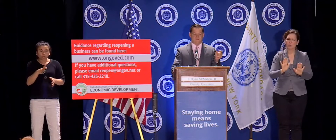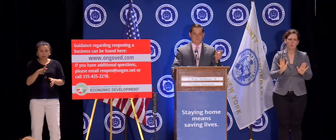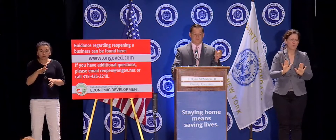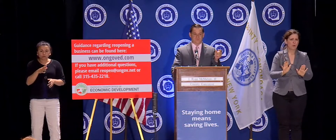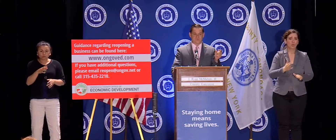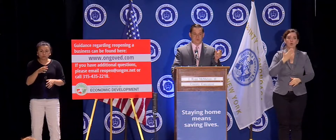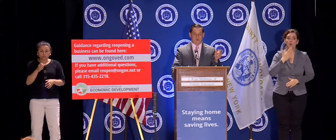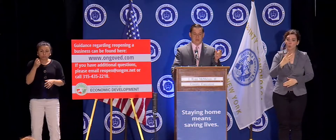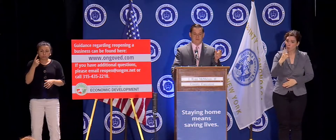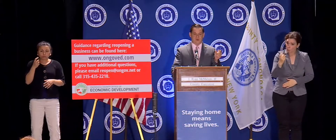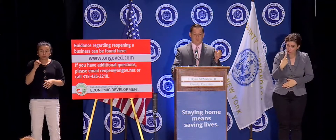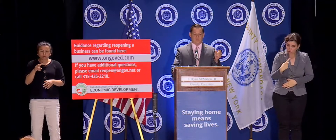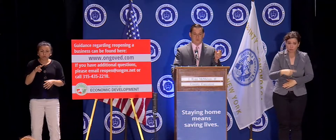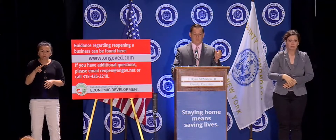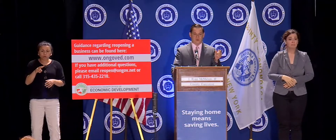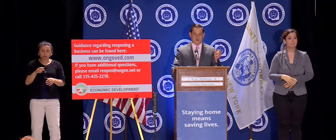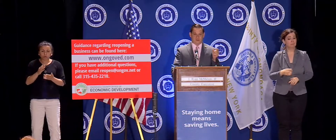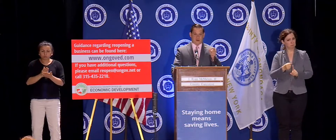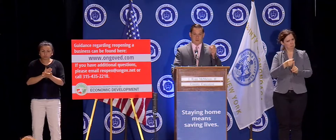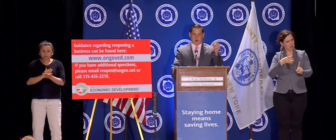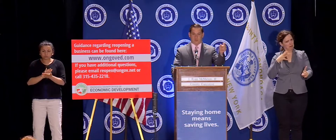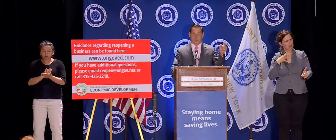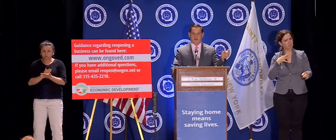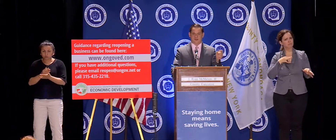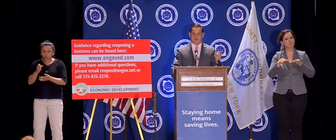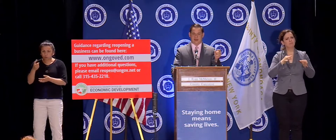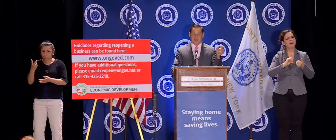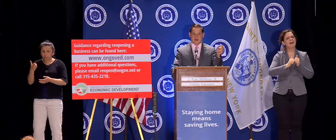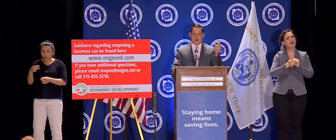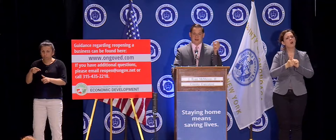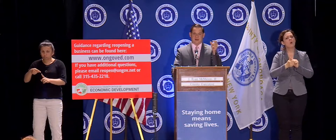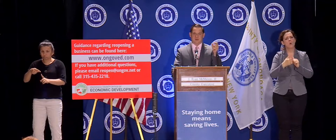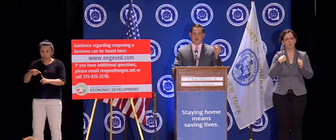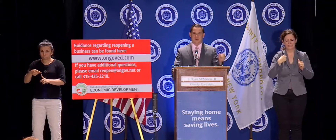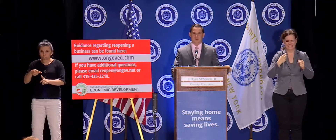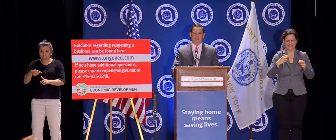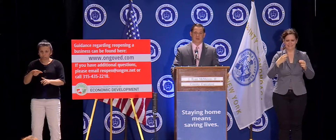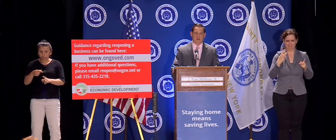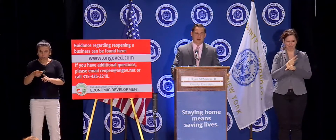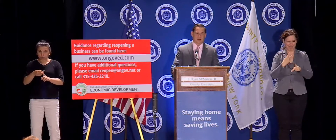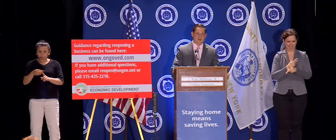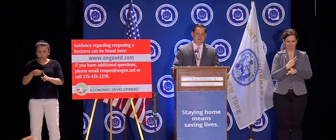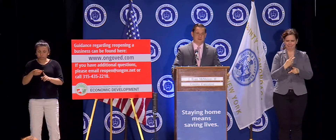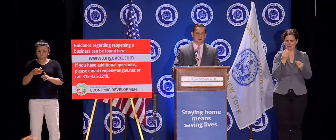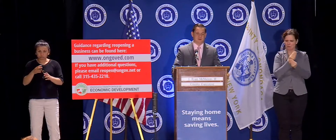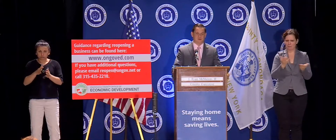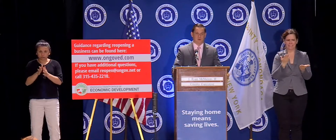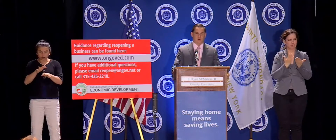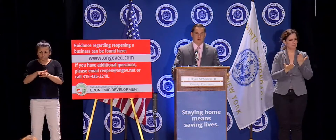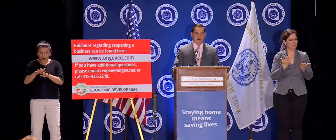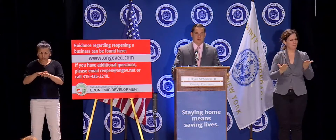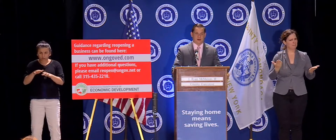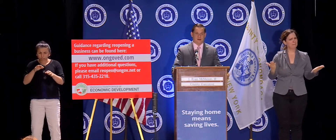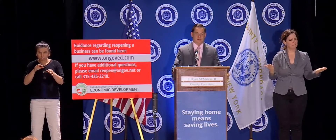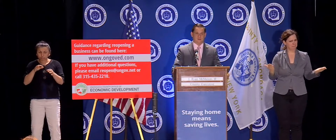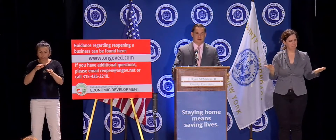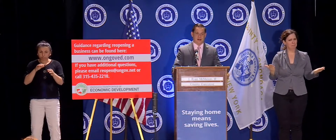data. If you don't really talk about all points of the data can be used